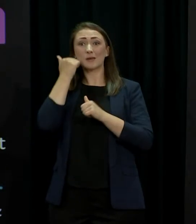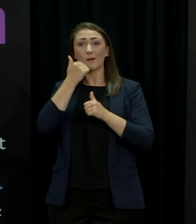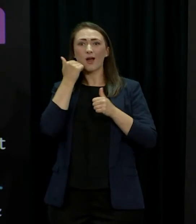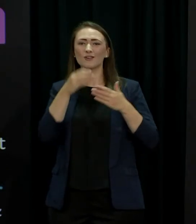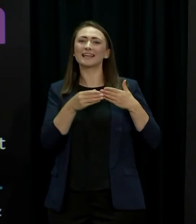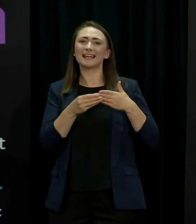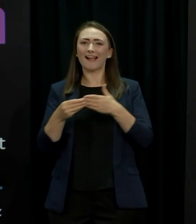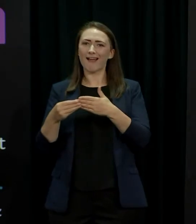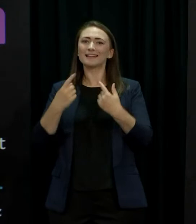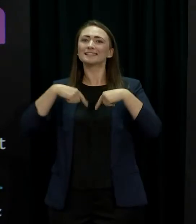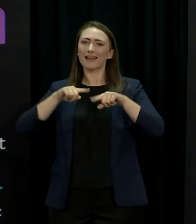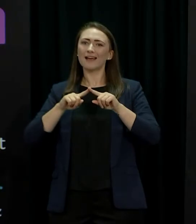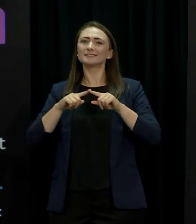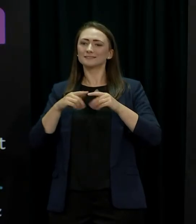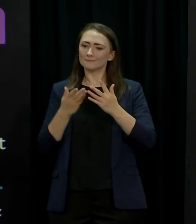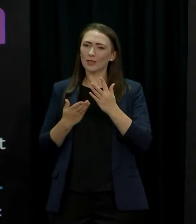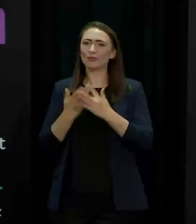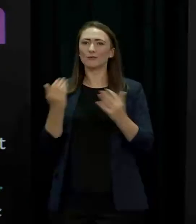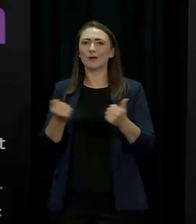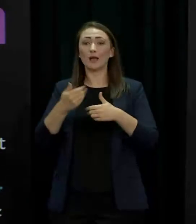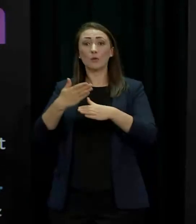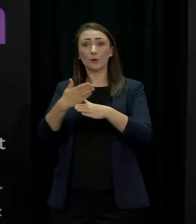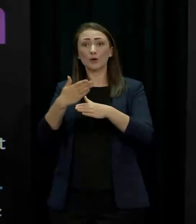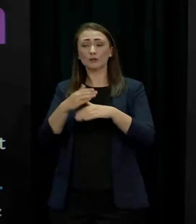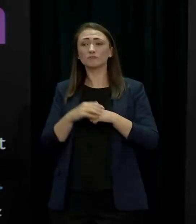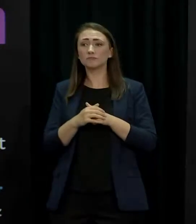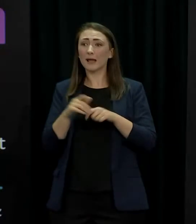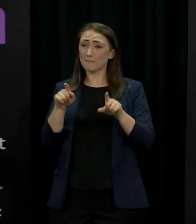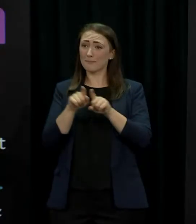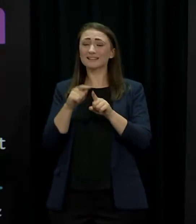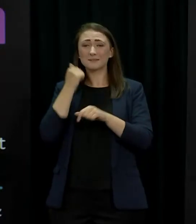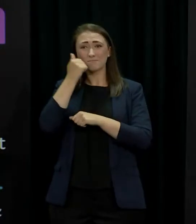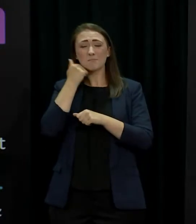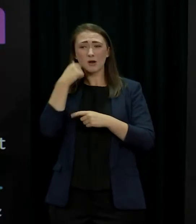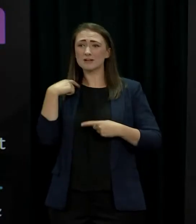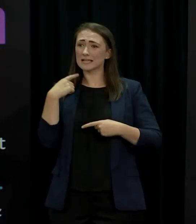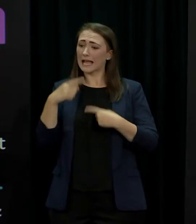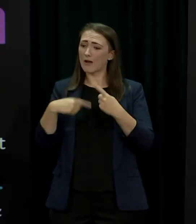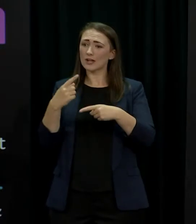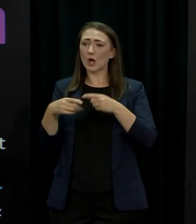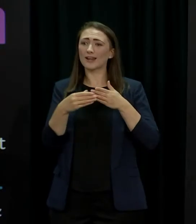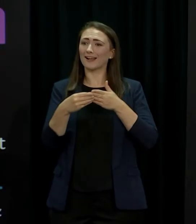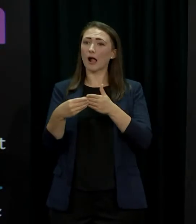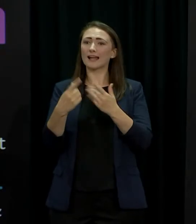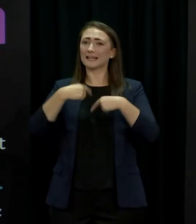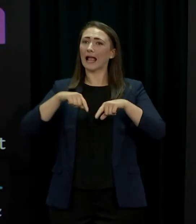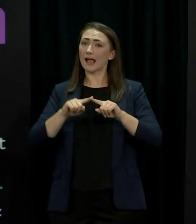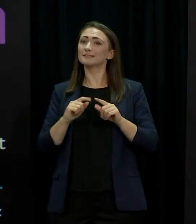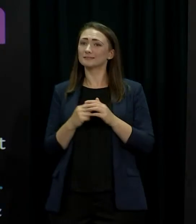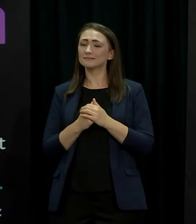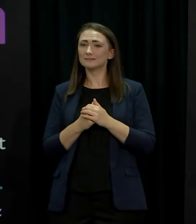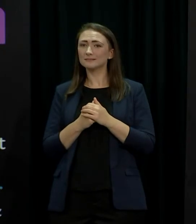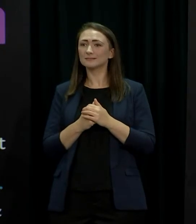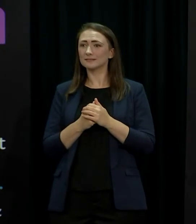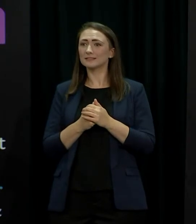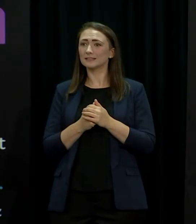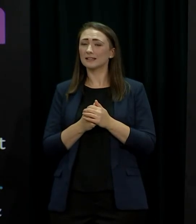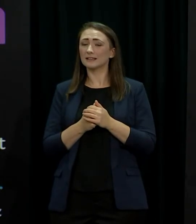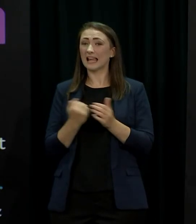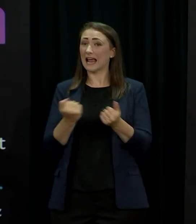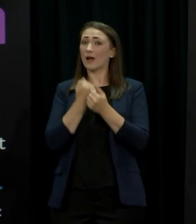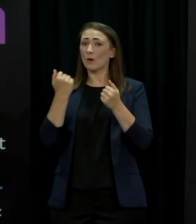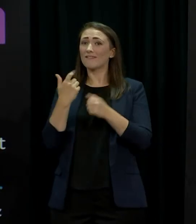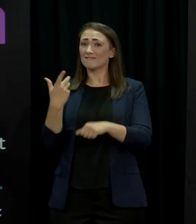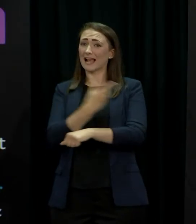they've continued to do so through the pandemic. And again, much of the success in our vaccination program